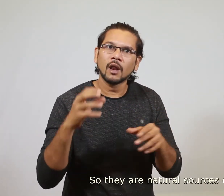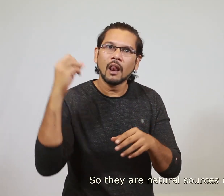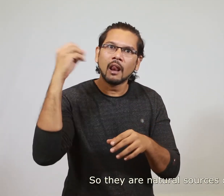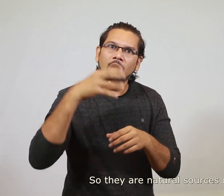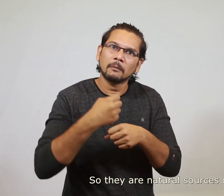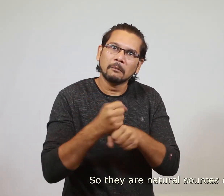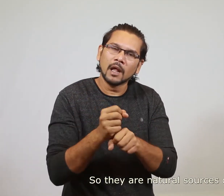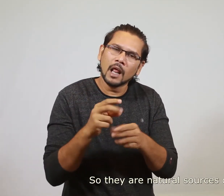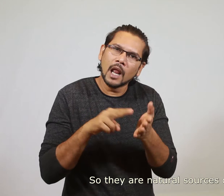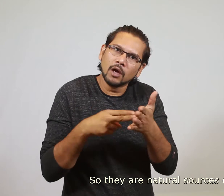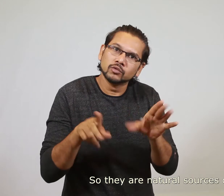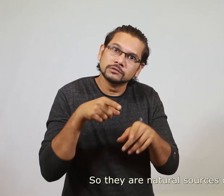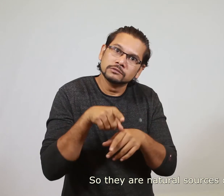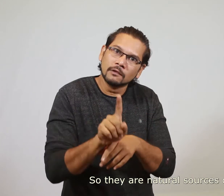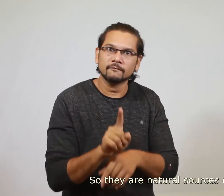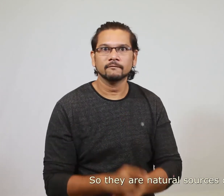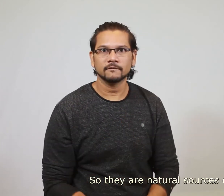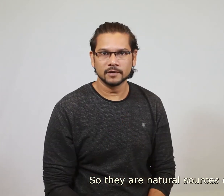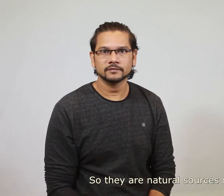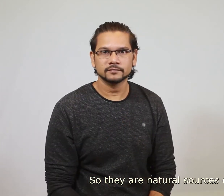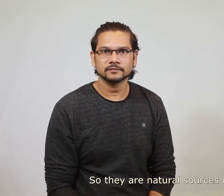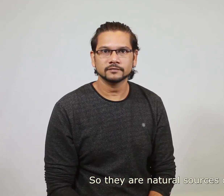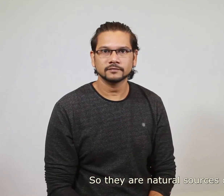So they are natural sources of light.